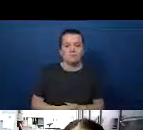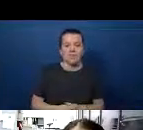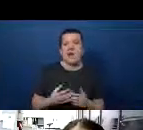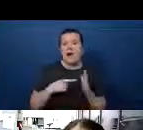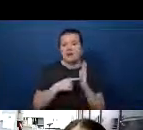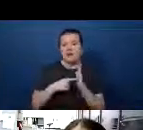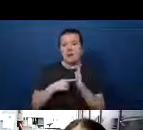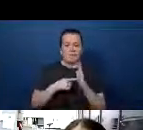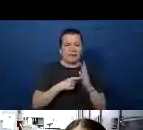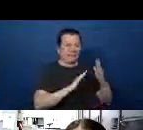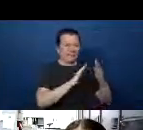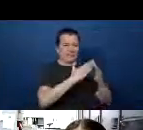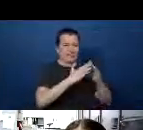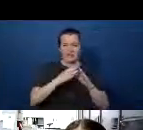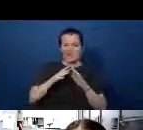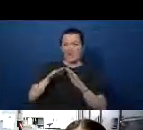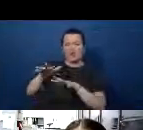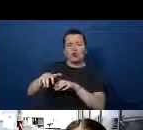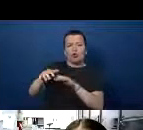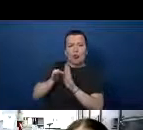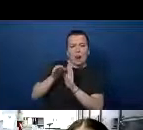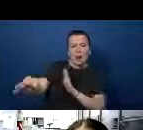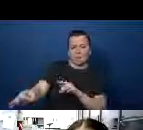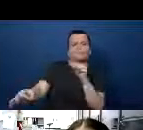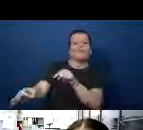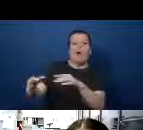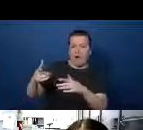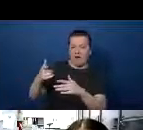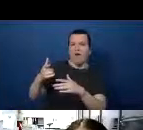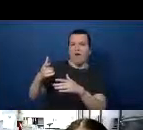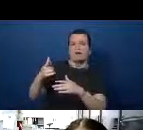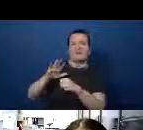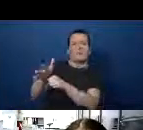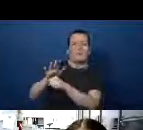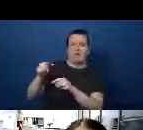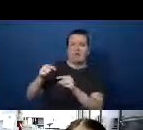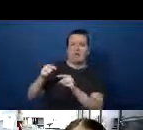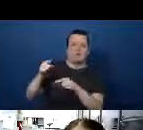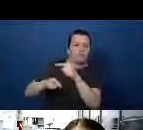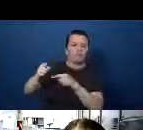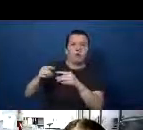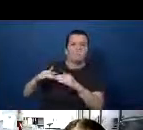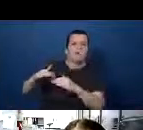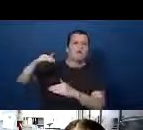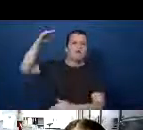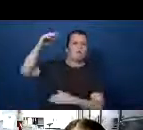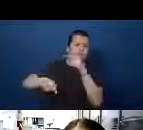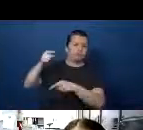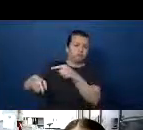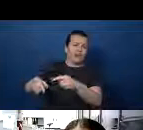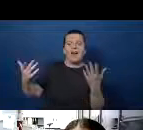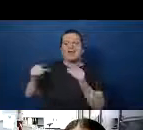are more vulnerable to school bullying because of poorer school infrastructure, teachers' lack of knowledge